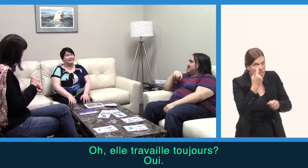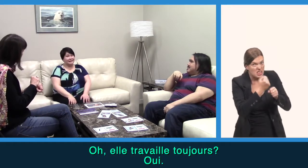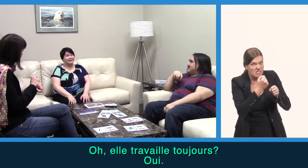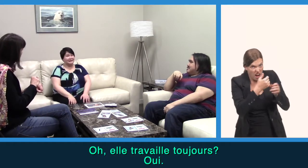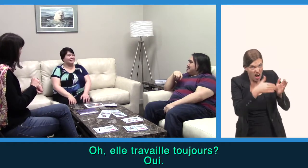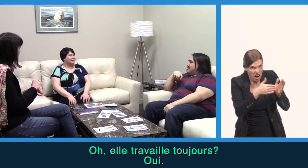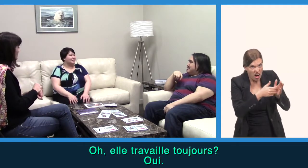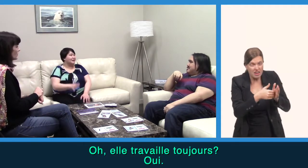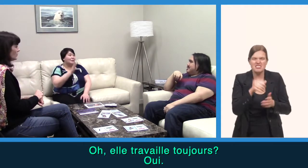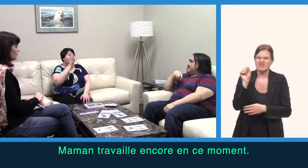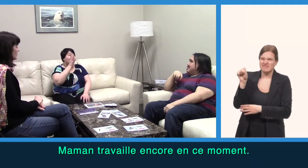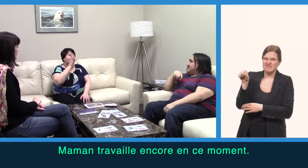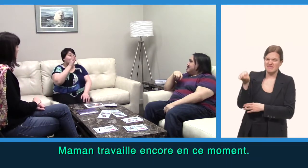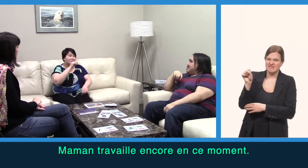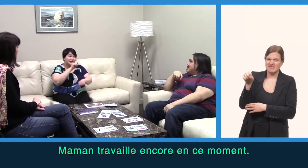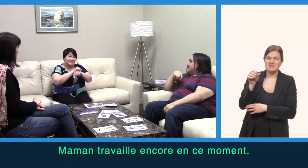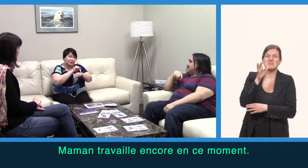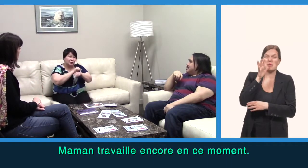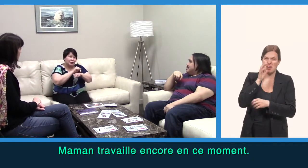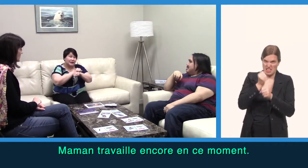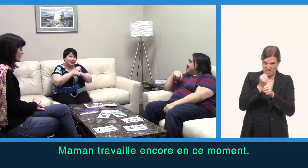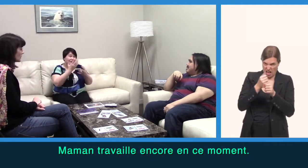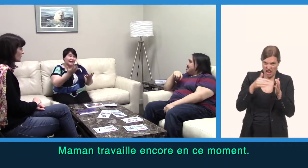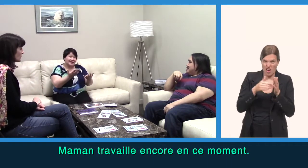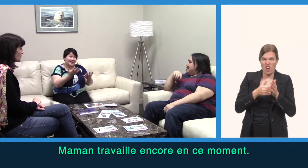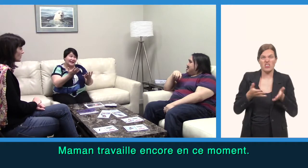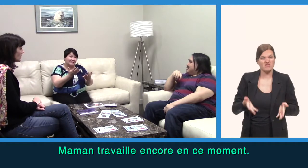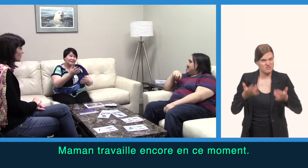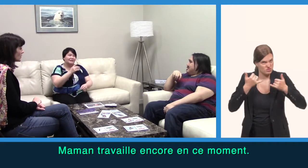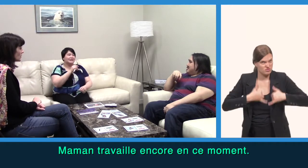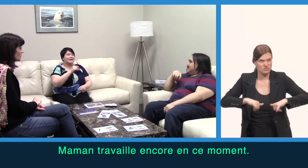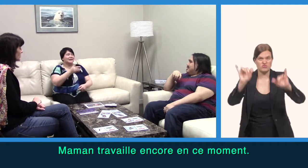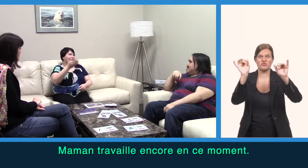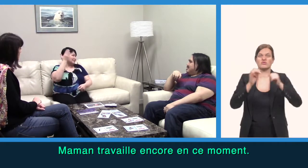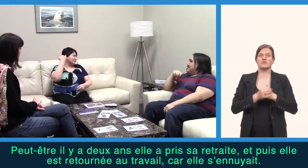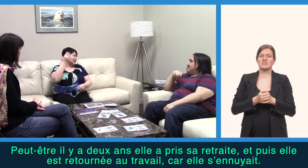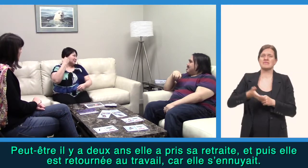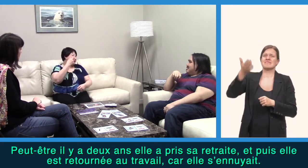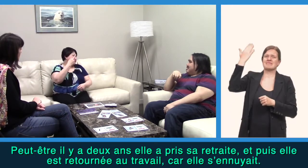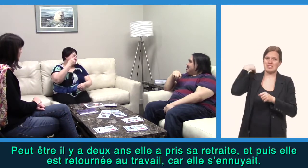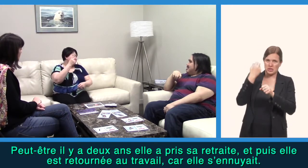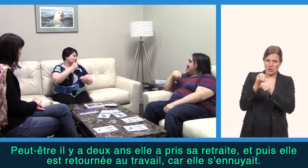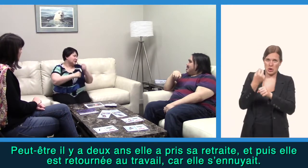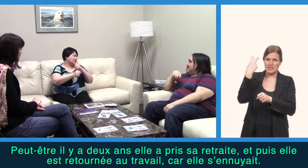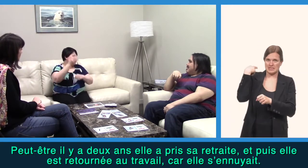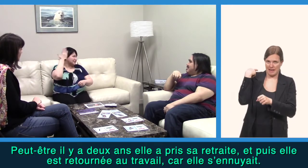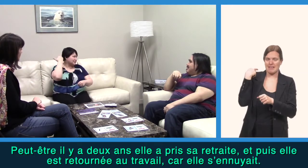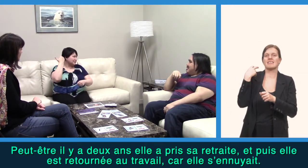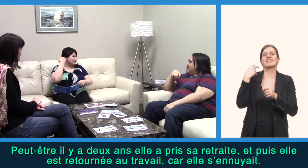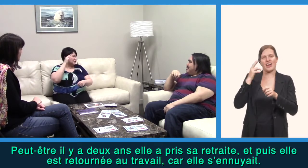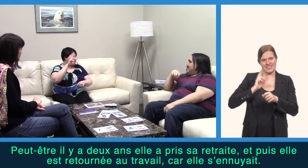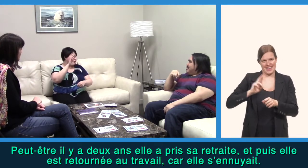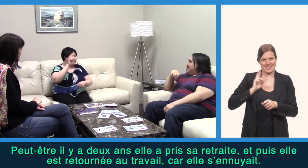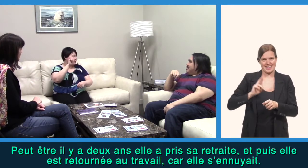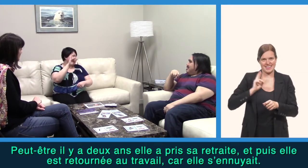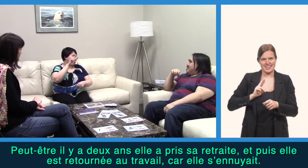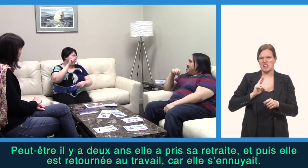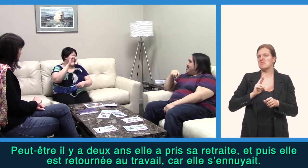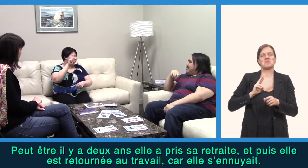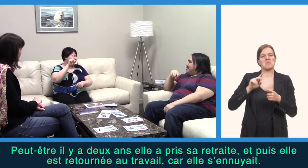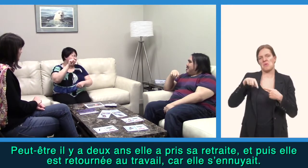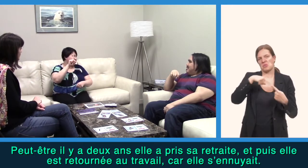Yeah. Oh. Mom's still working right now. Maybe 2 years ago